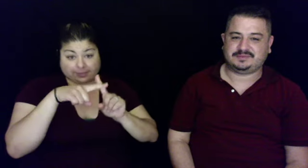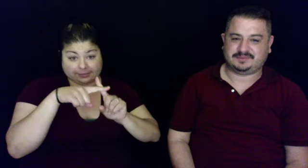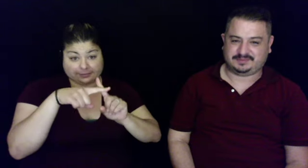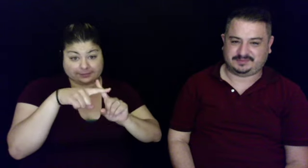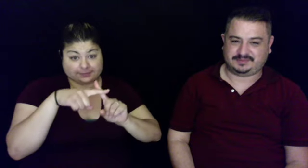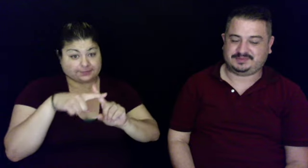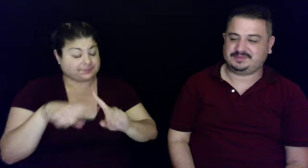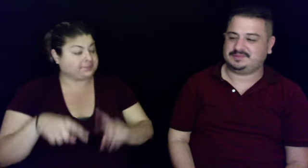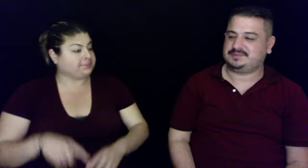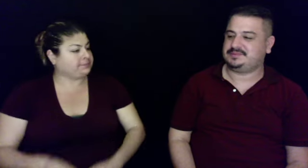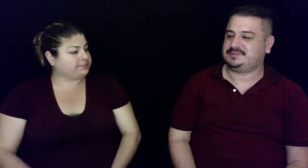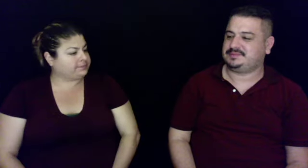Positive.